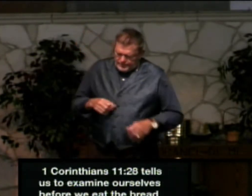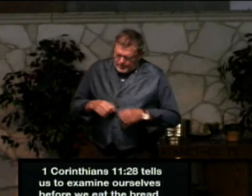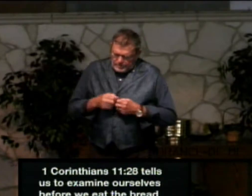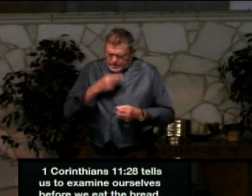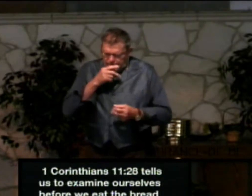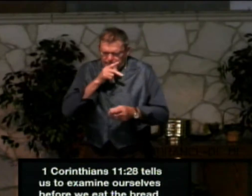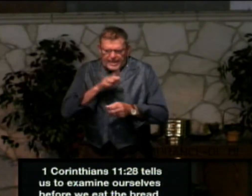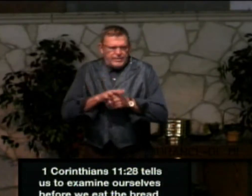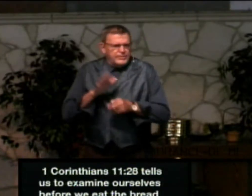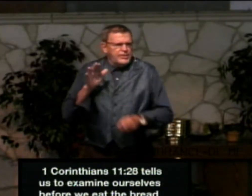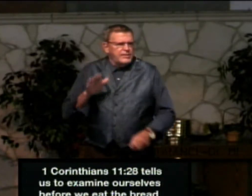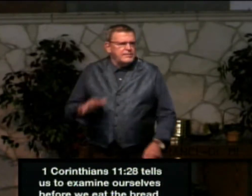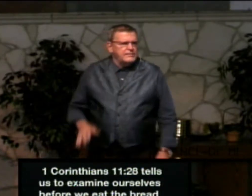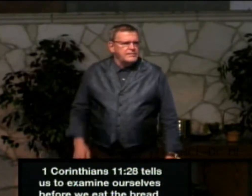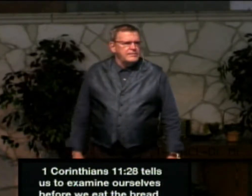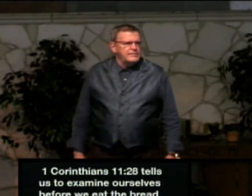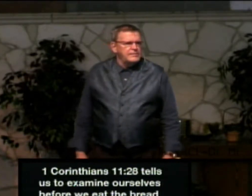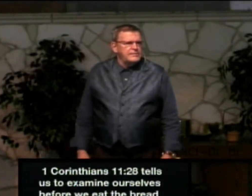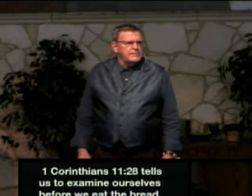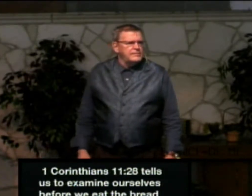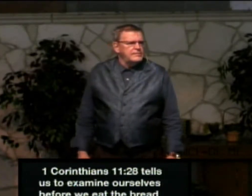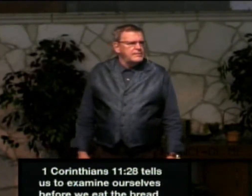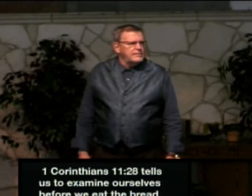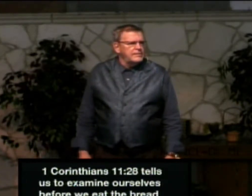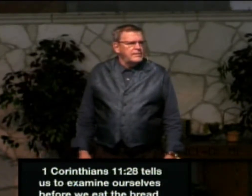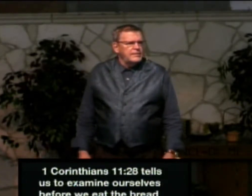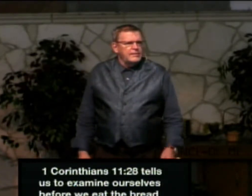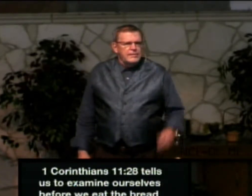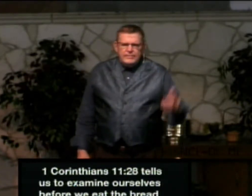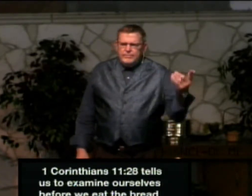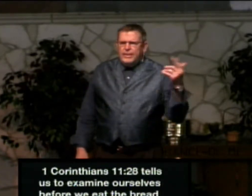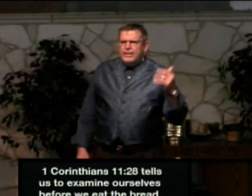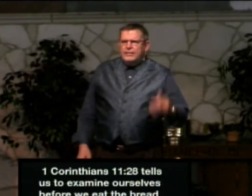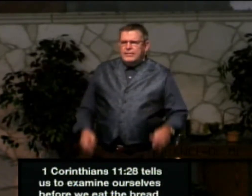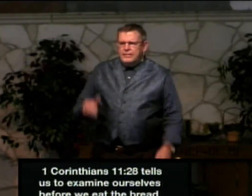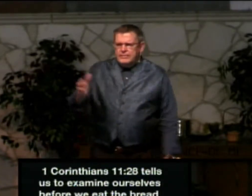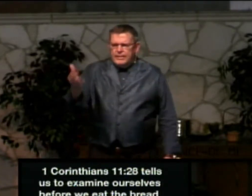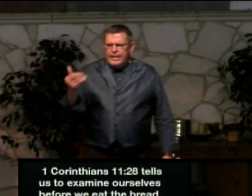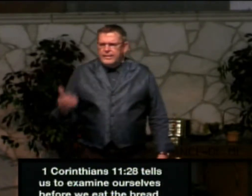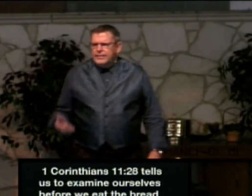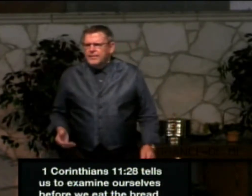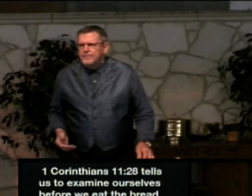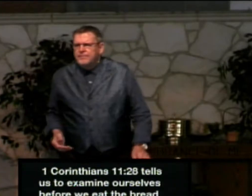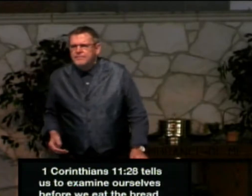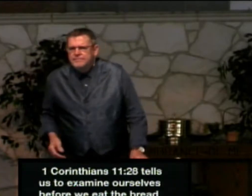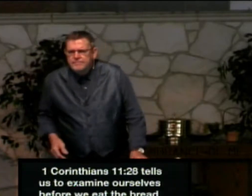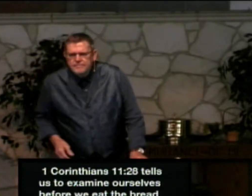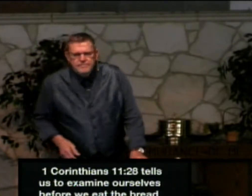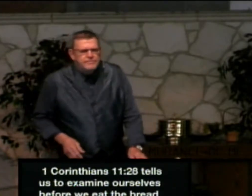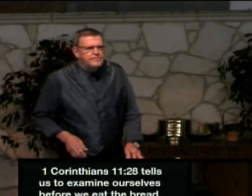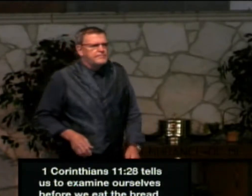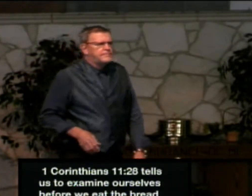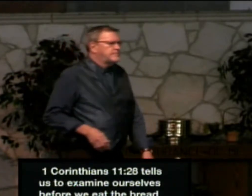Lord, I've broken some vows. Belinda, Alan, come.